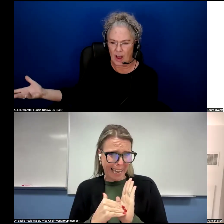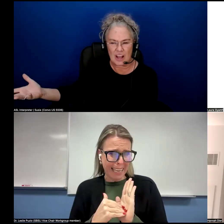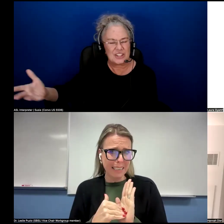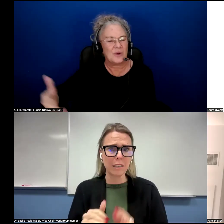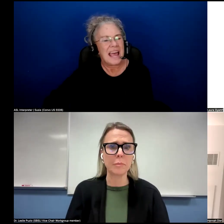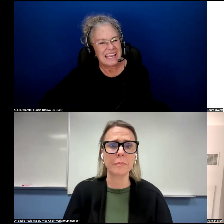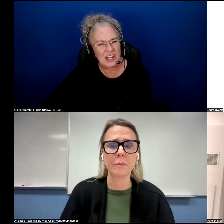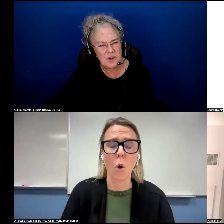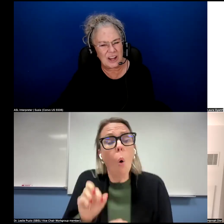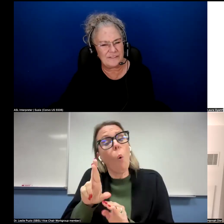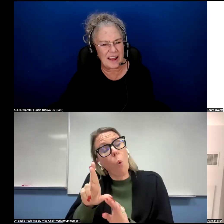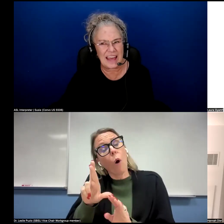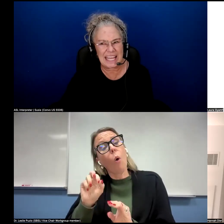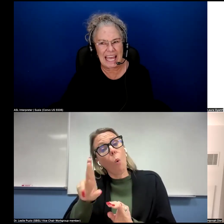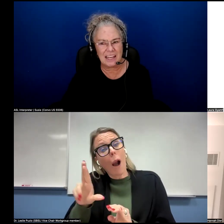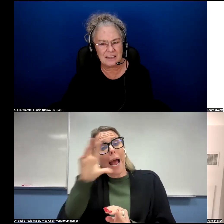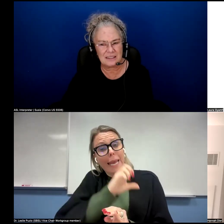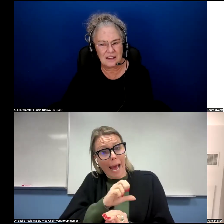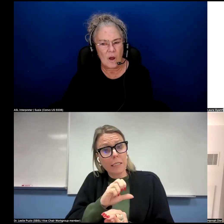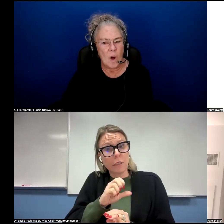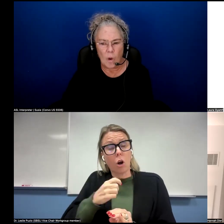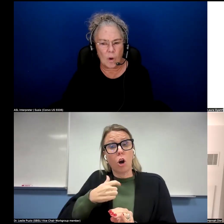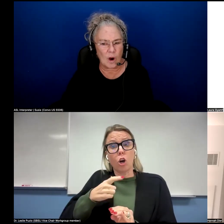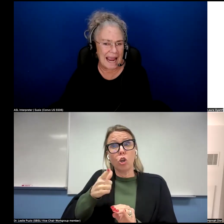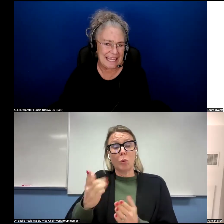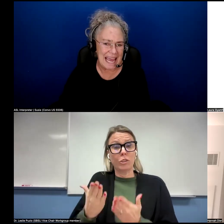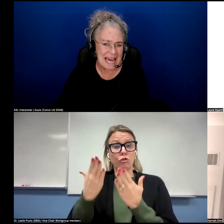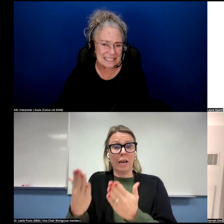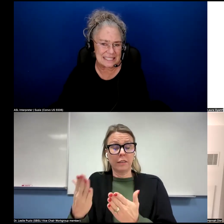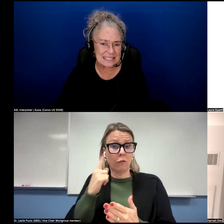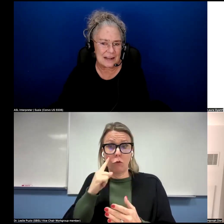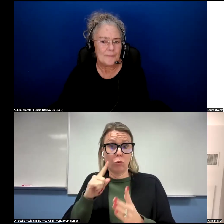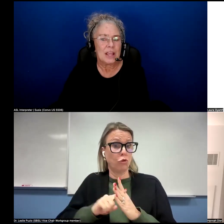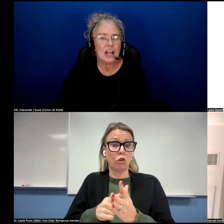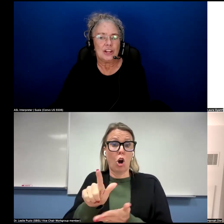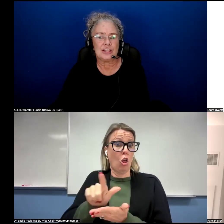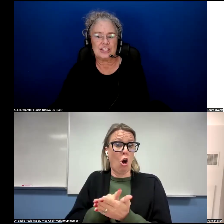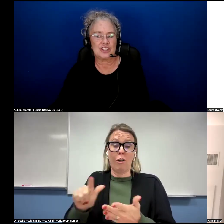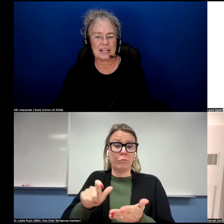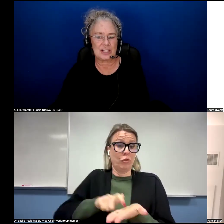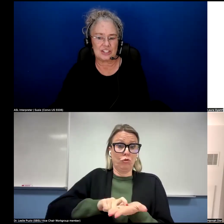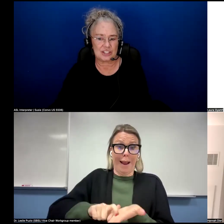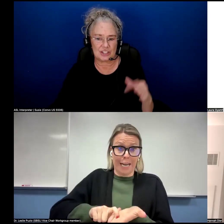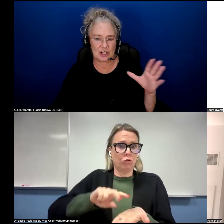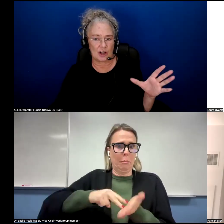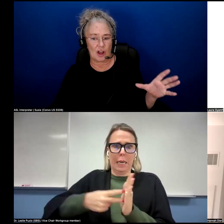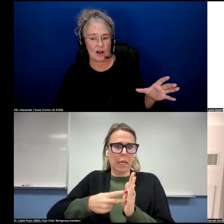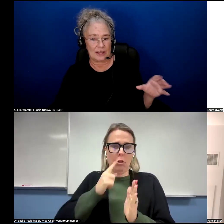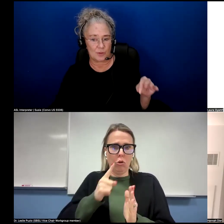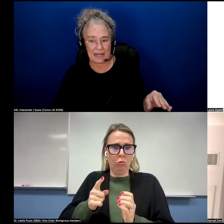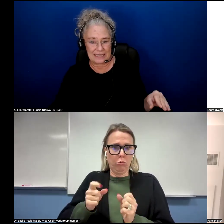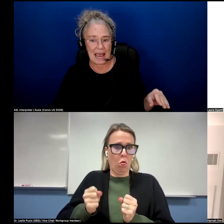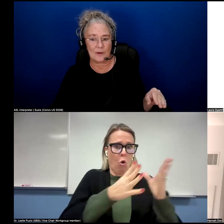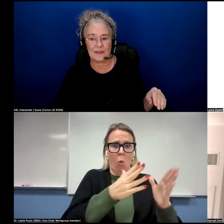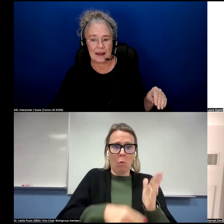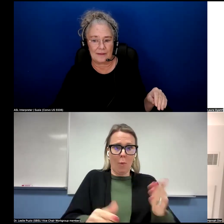the law. So can you clarify that again? Or I guess the suggestion is just to start a law, that's